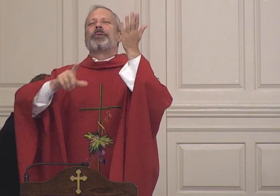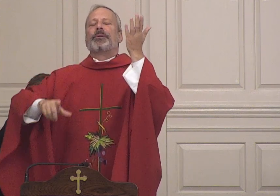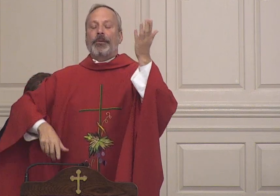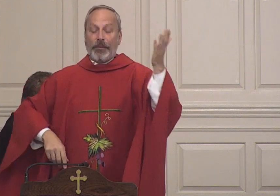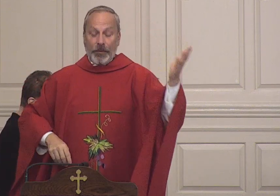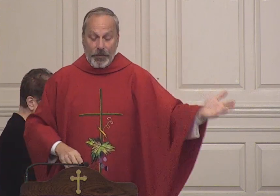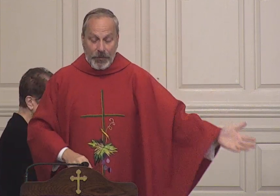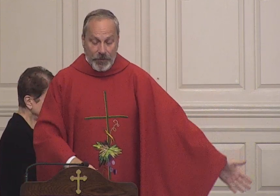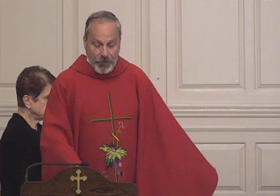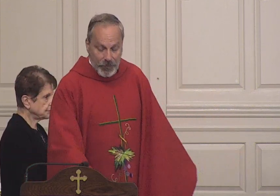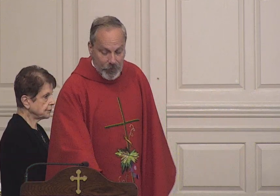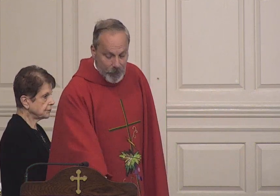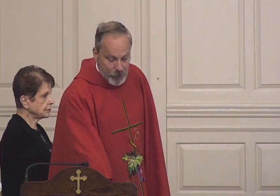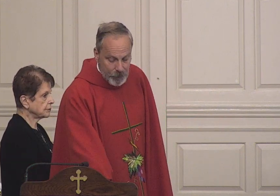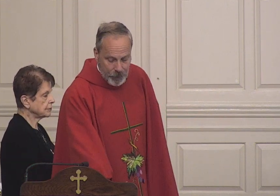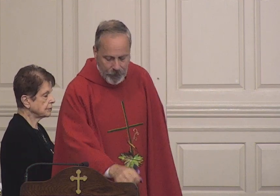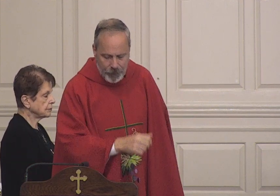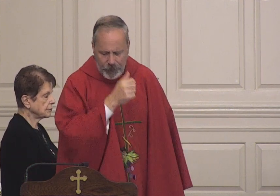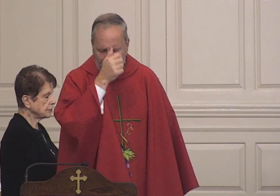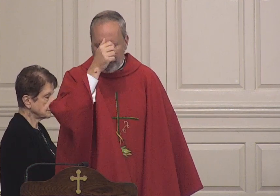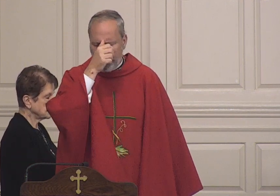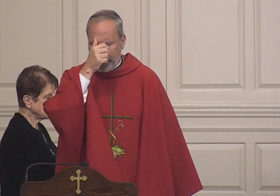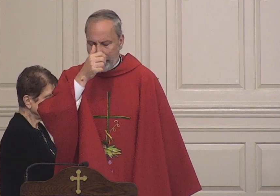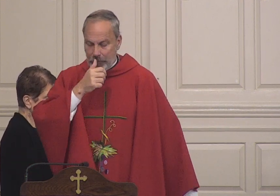you, O Lord.